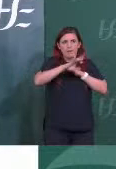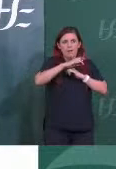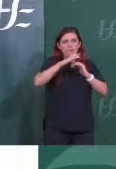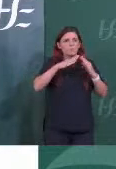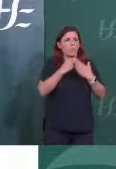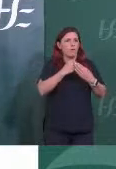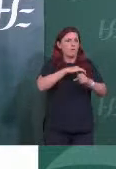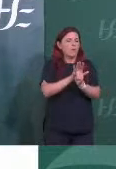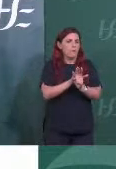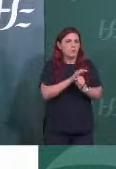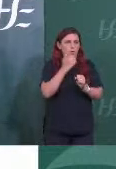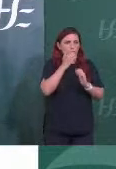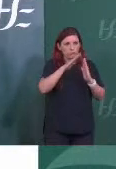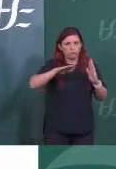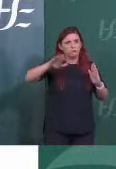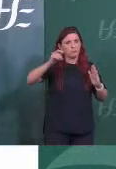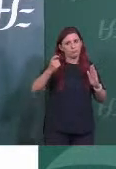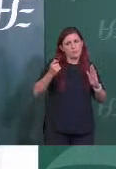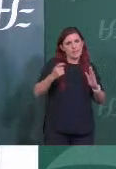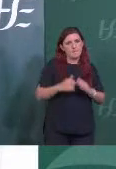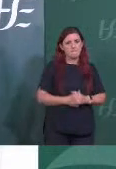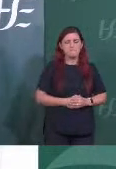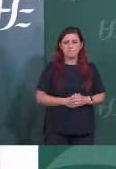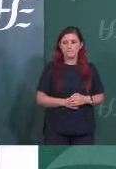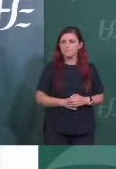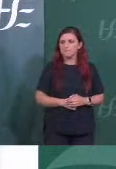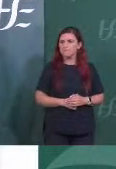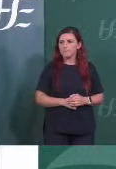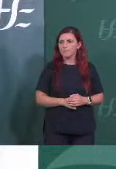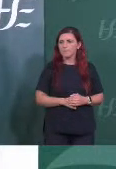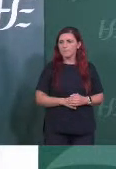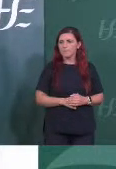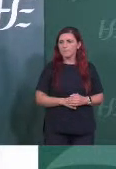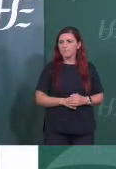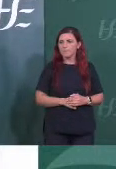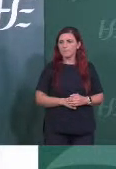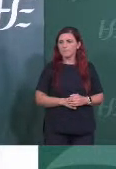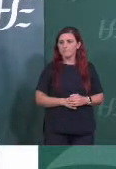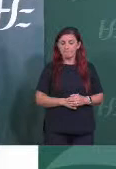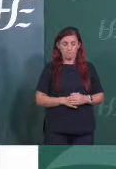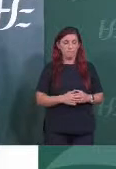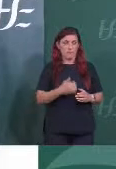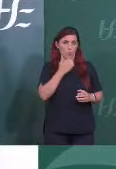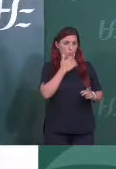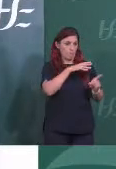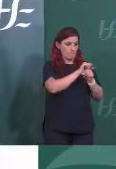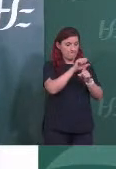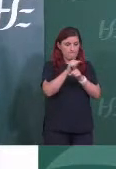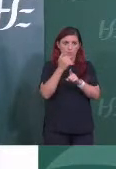with COVID over the past week or two. So cases are rising. We